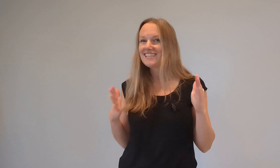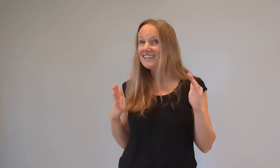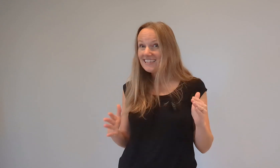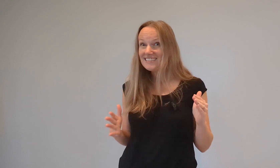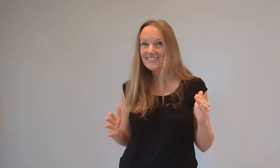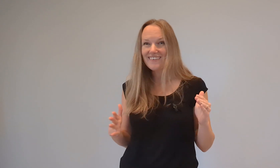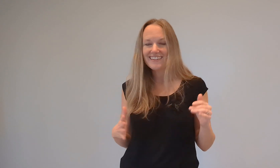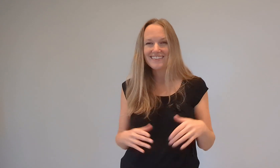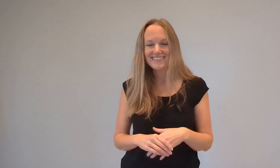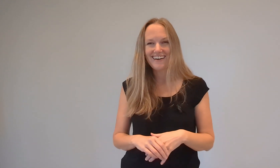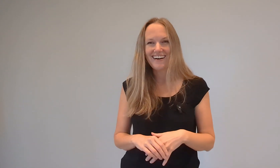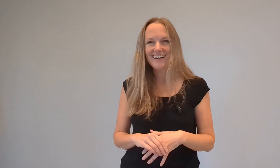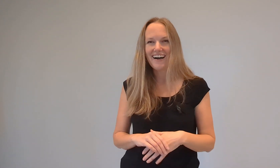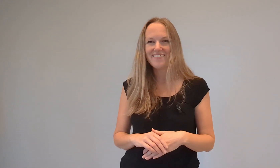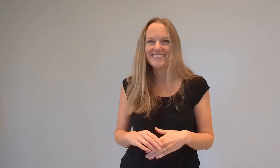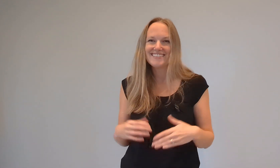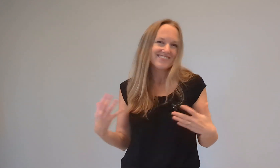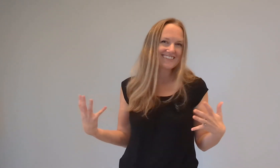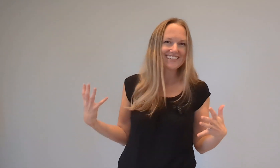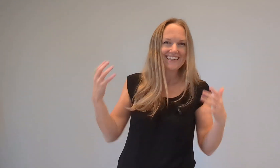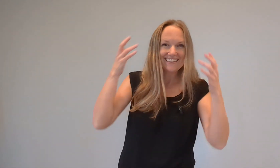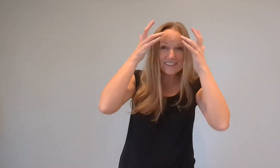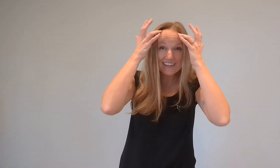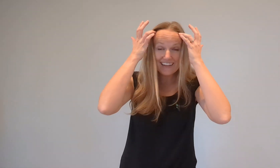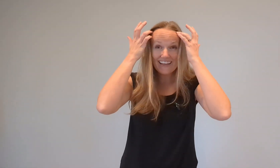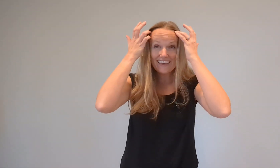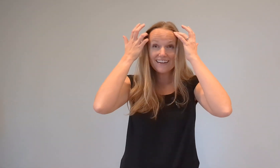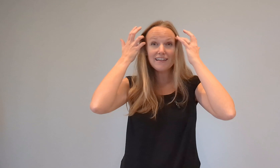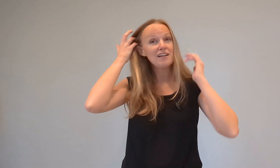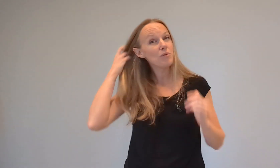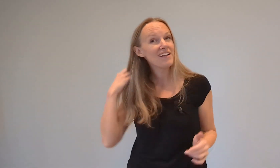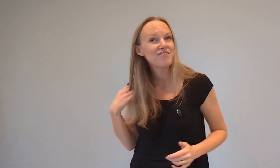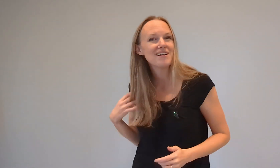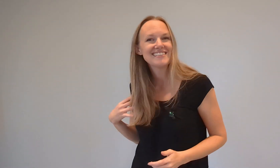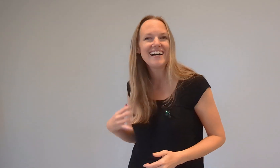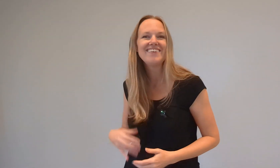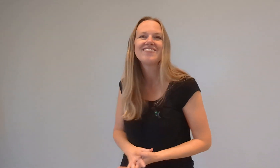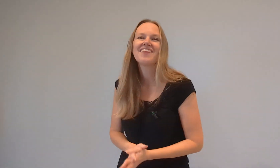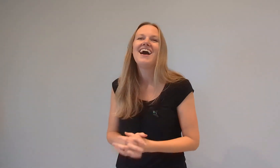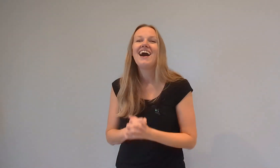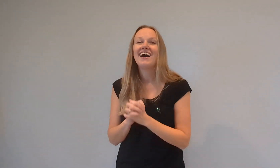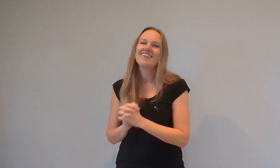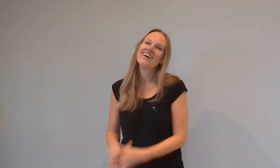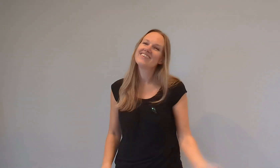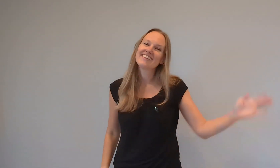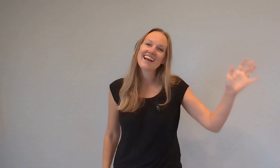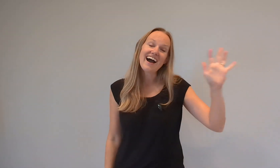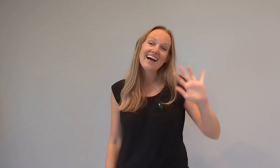a little slower than the song. But sometimes I get into it and get a little away from myself. Remember that I